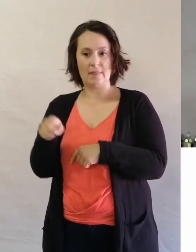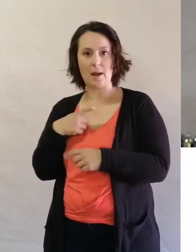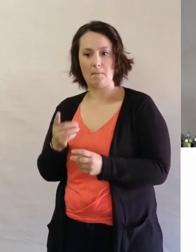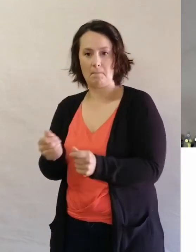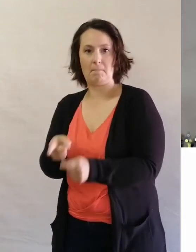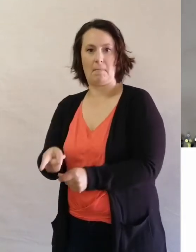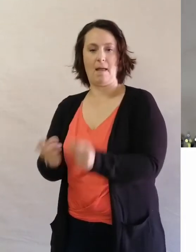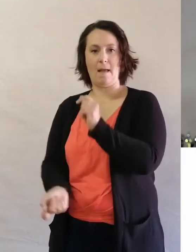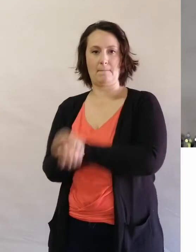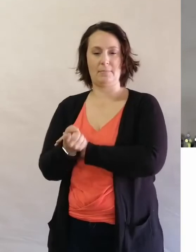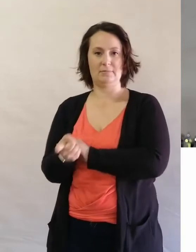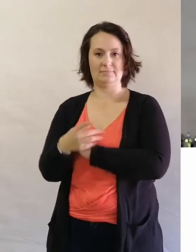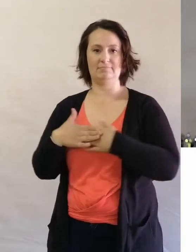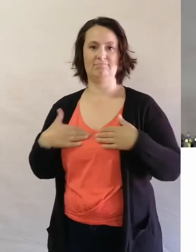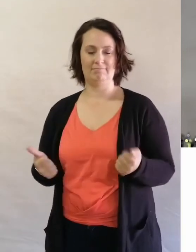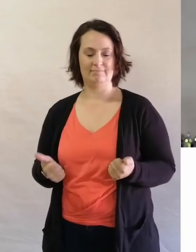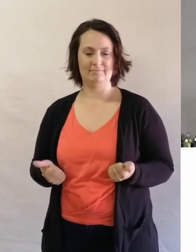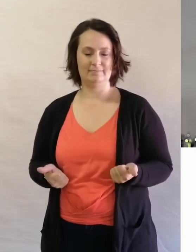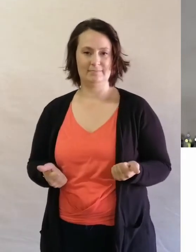miracle happens.